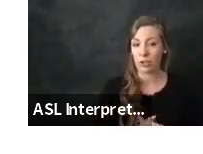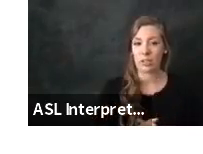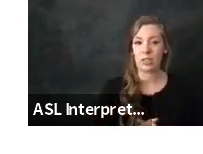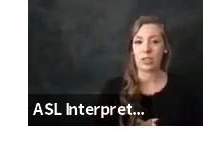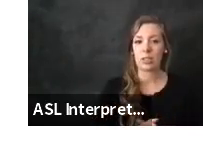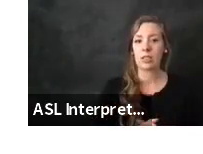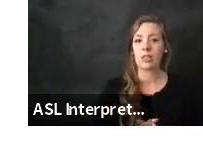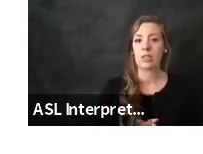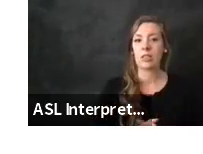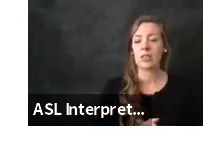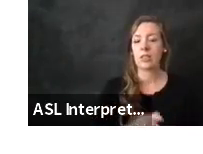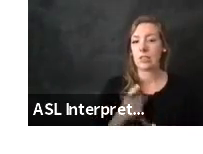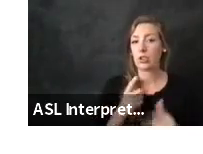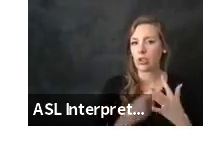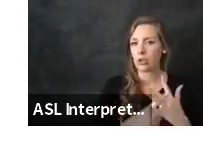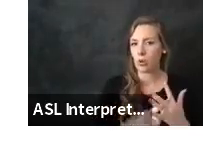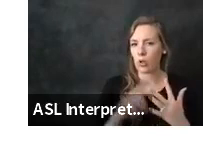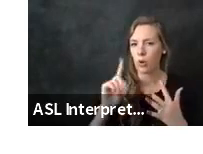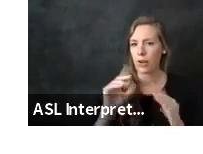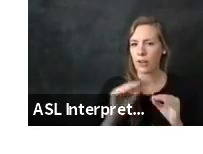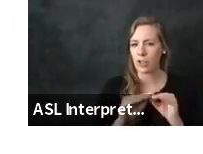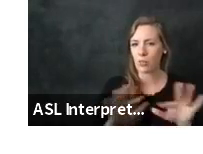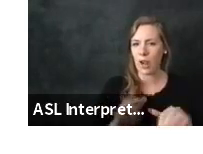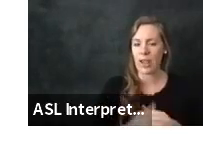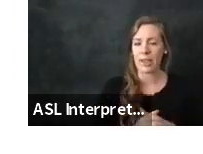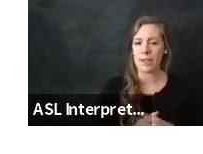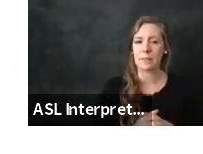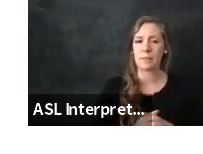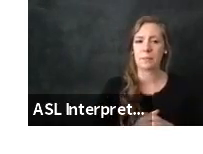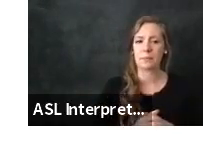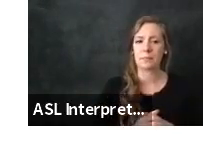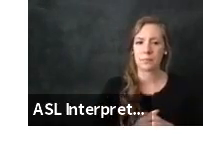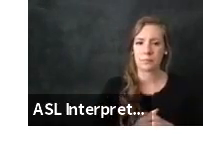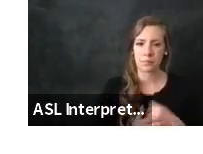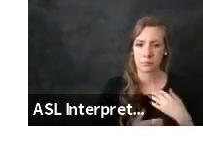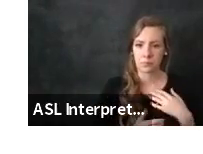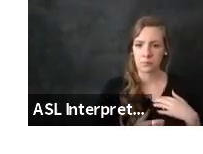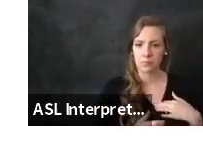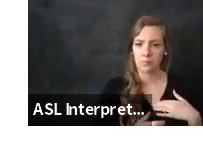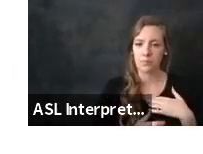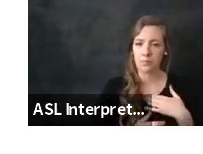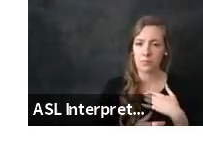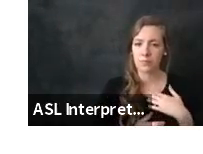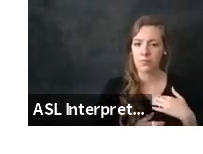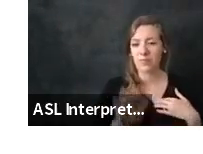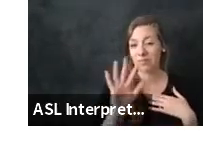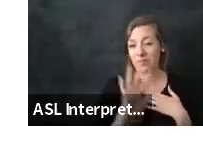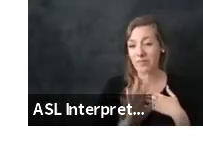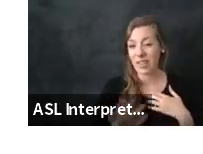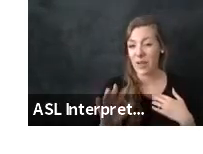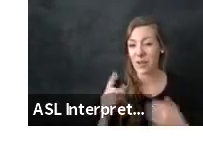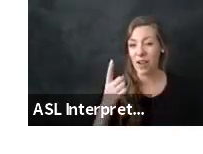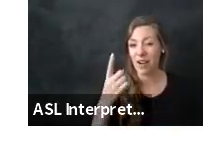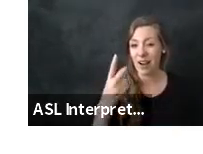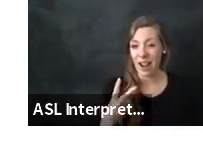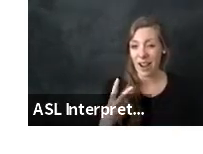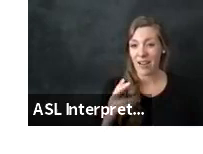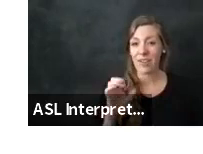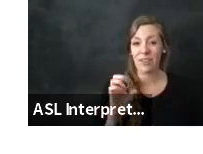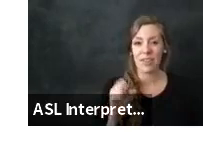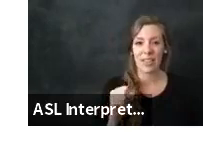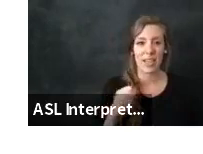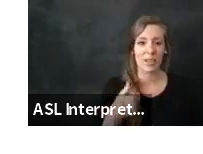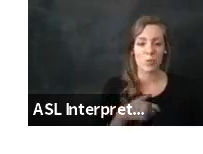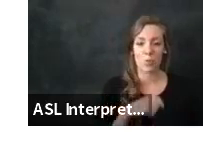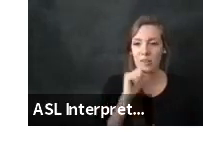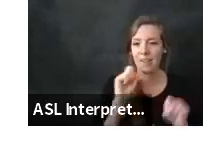Looking at source of infection, there remains to be roughly half of the cases where we aren't able